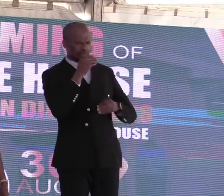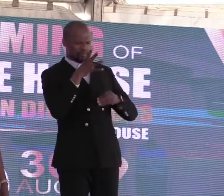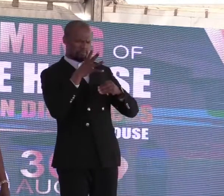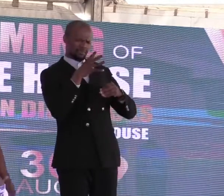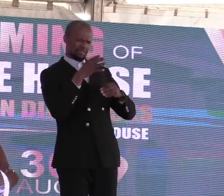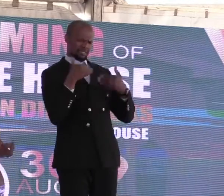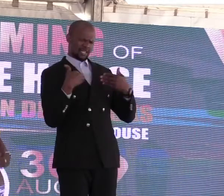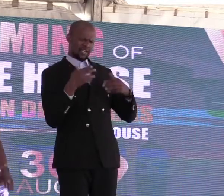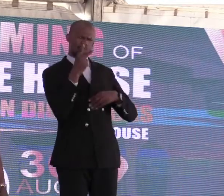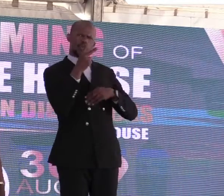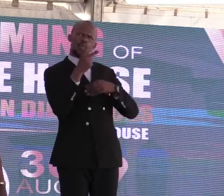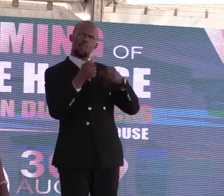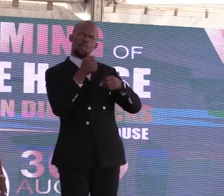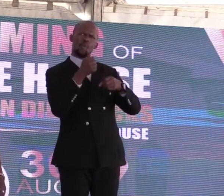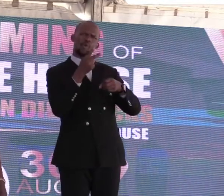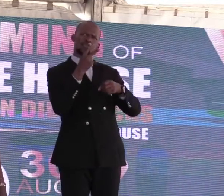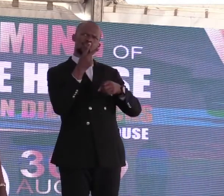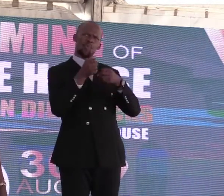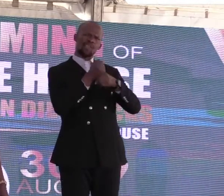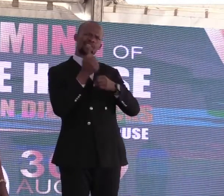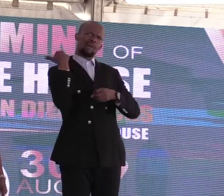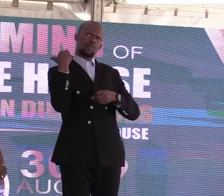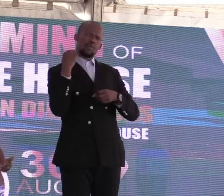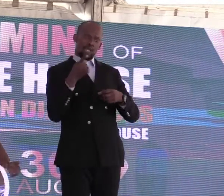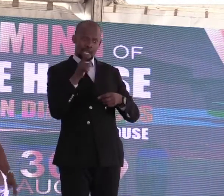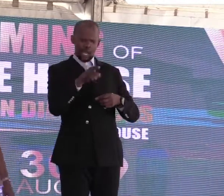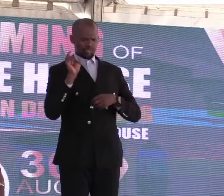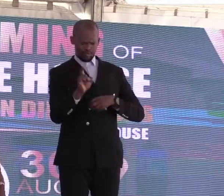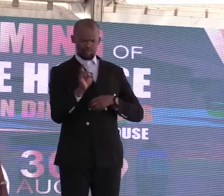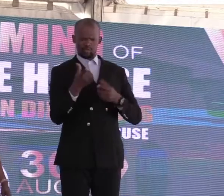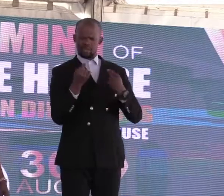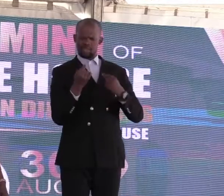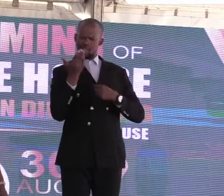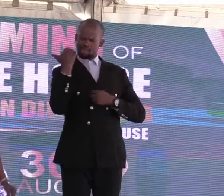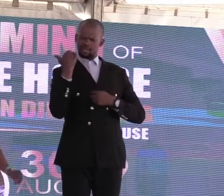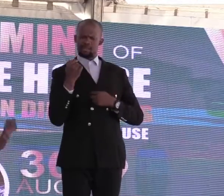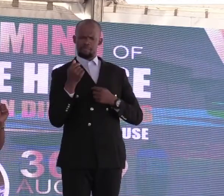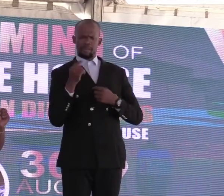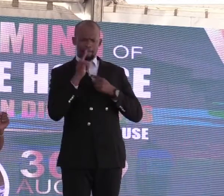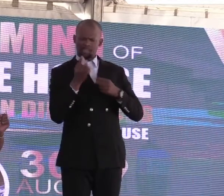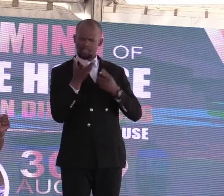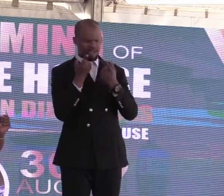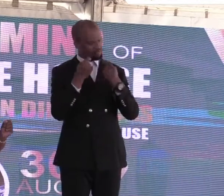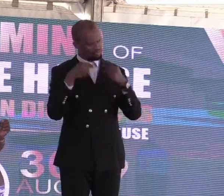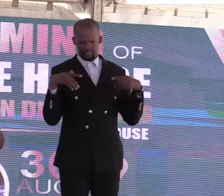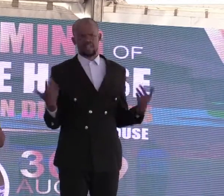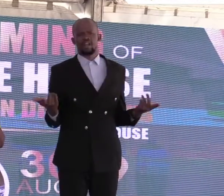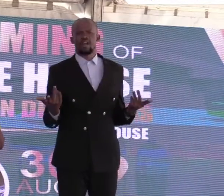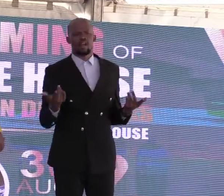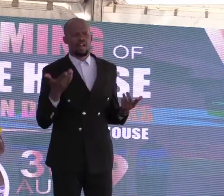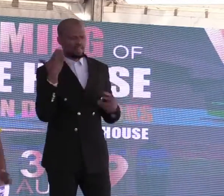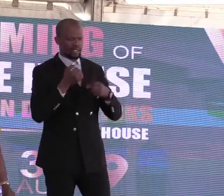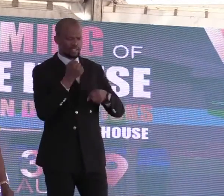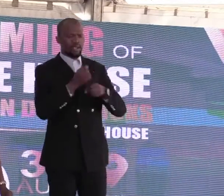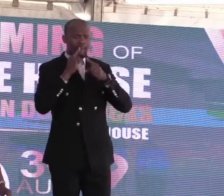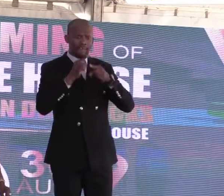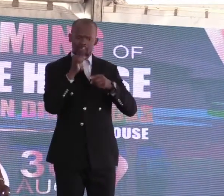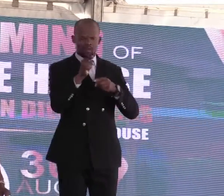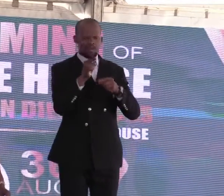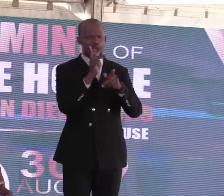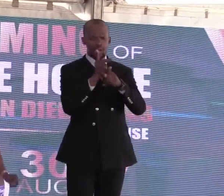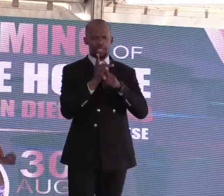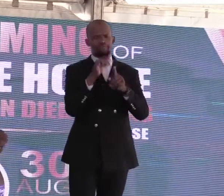prior. This was supposed to be done last year. It didn't transpire, but he kept his